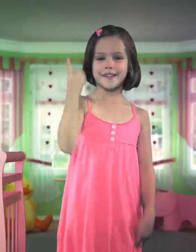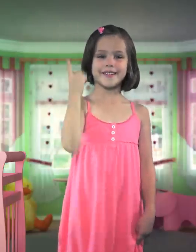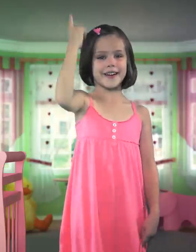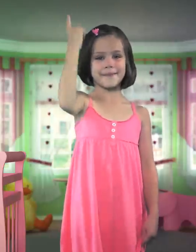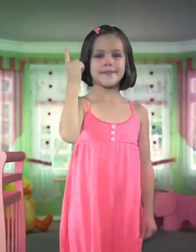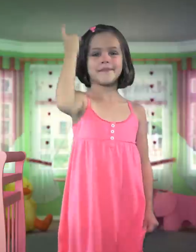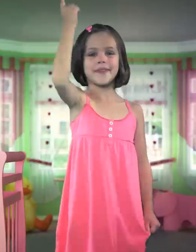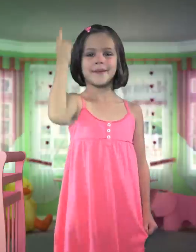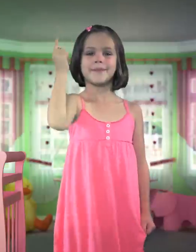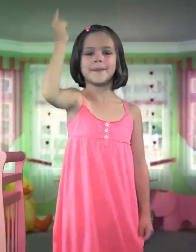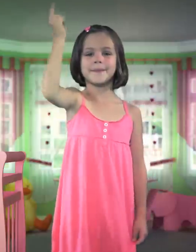pointing up. Up.